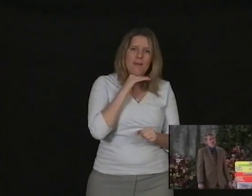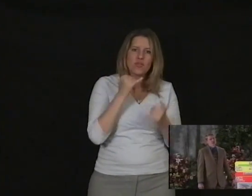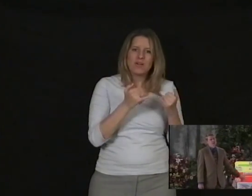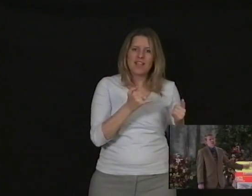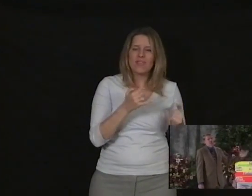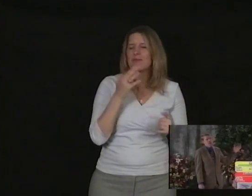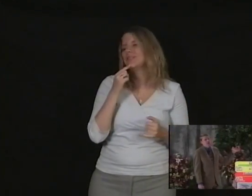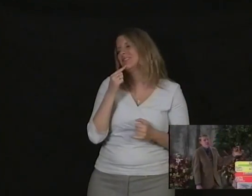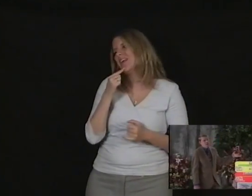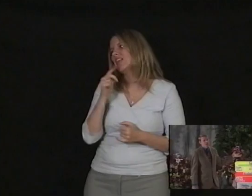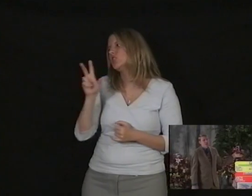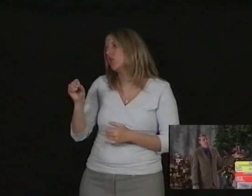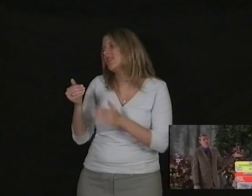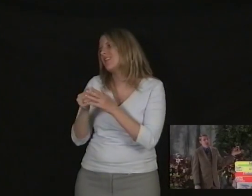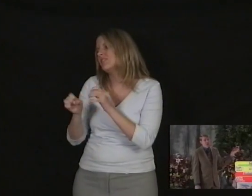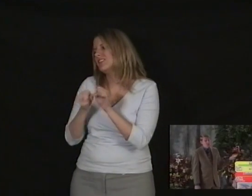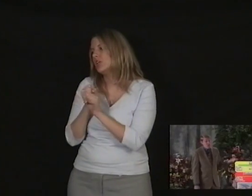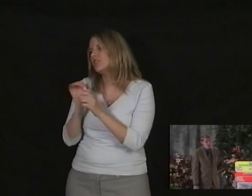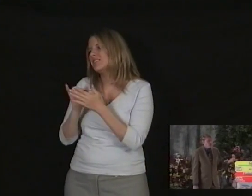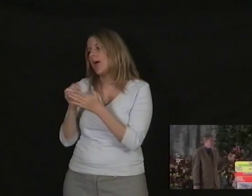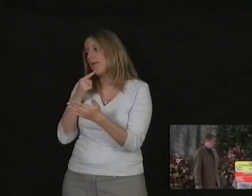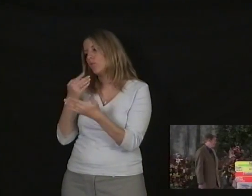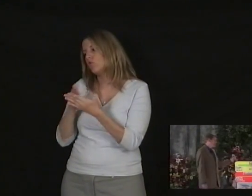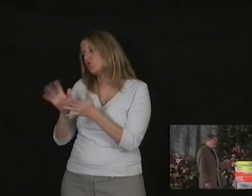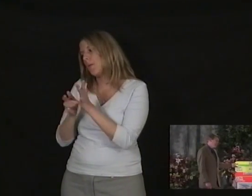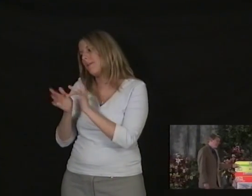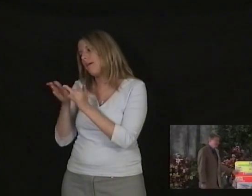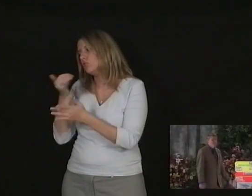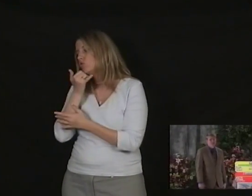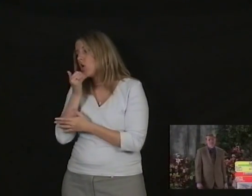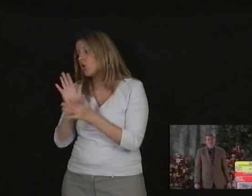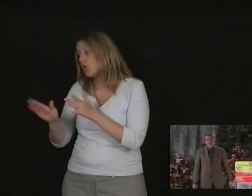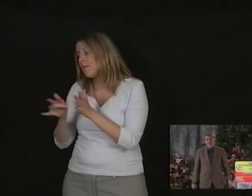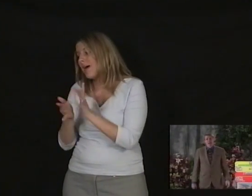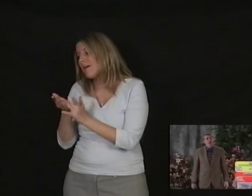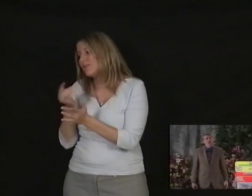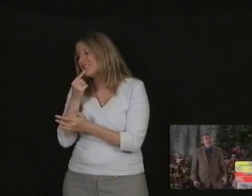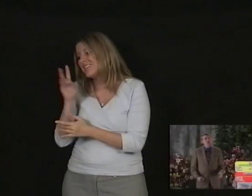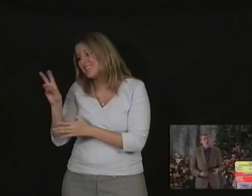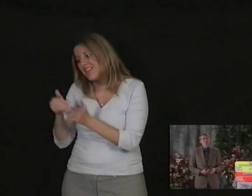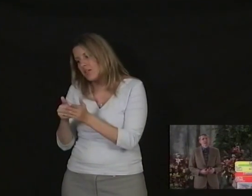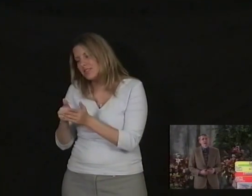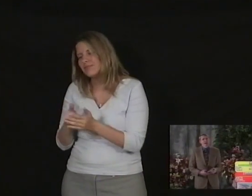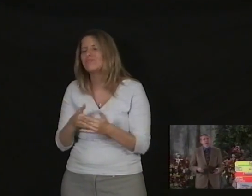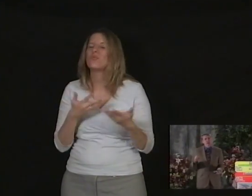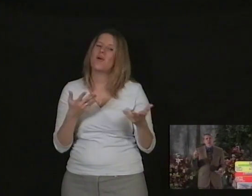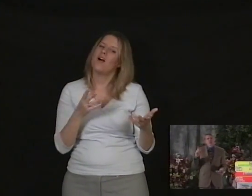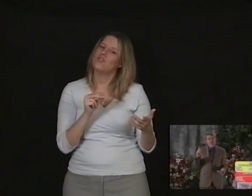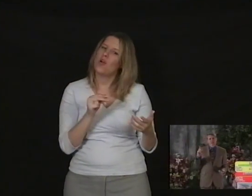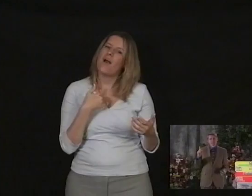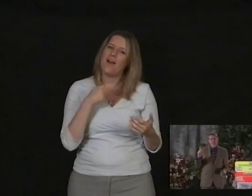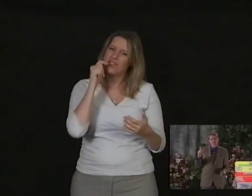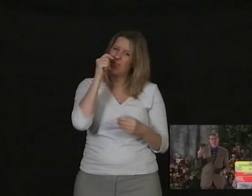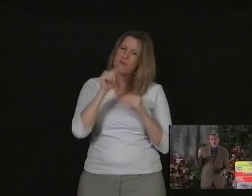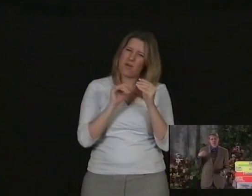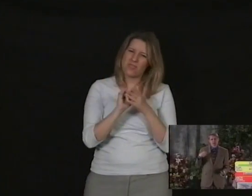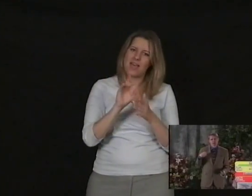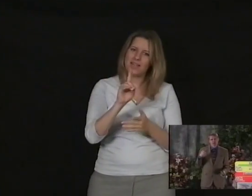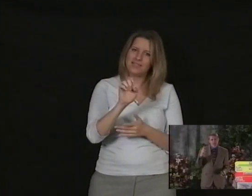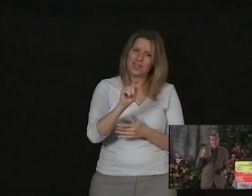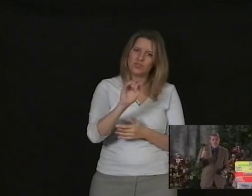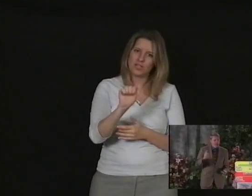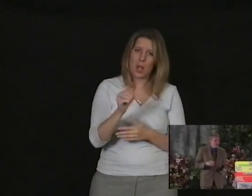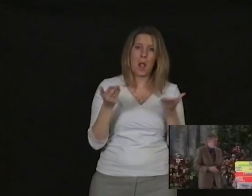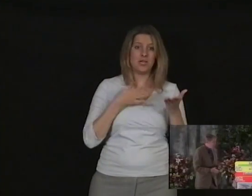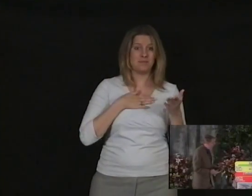They're going to say, hey, Hovind, it's 30,000 years, that proves your Bible's wrong, your Bible says 6,000. Well, no, I got a theory about that delta. Now, here's